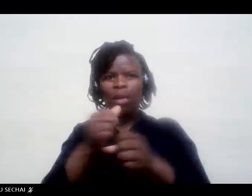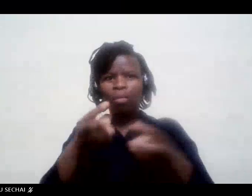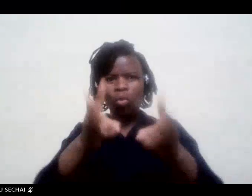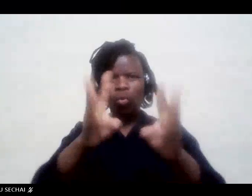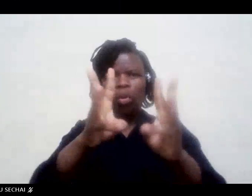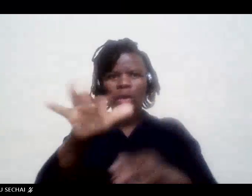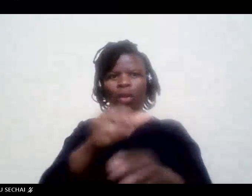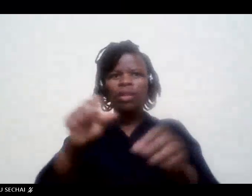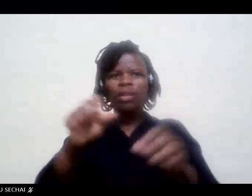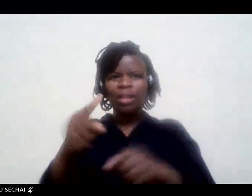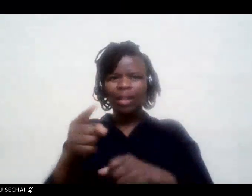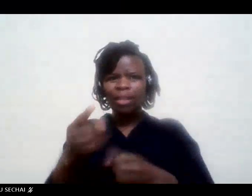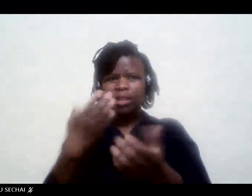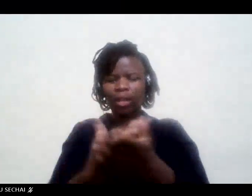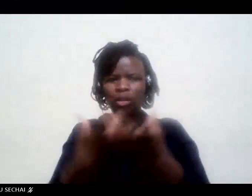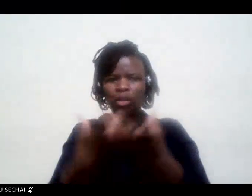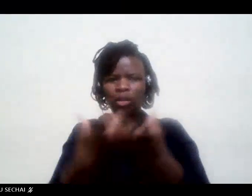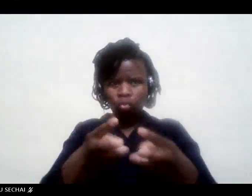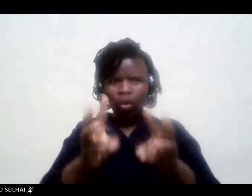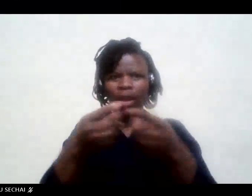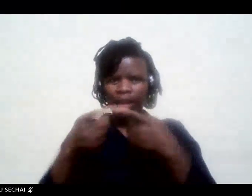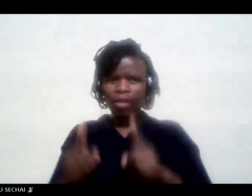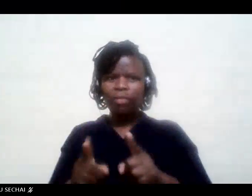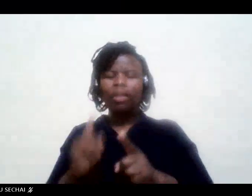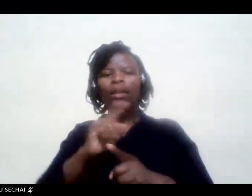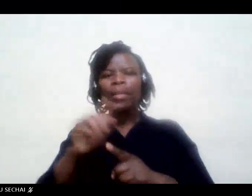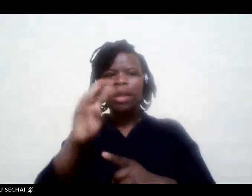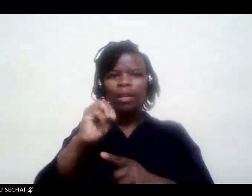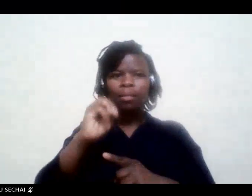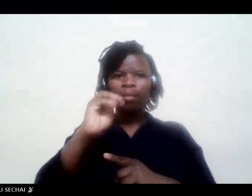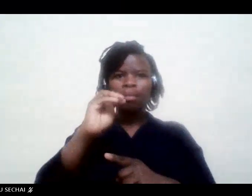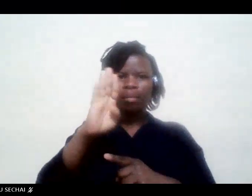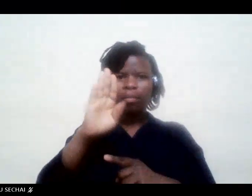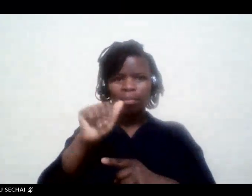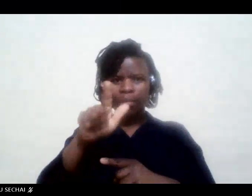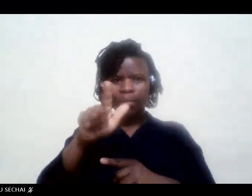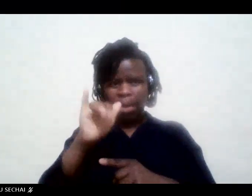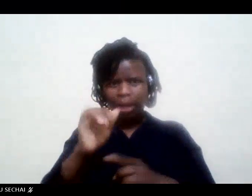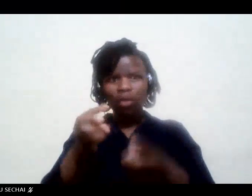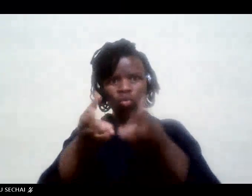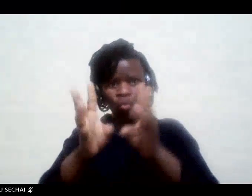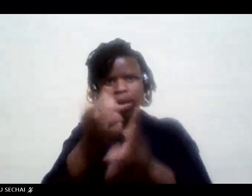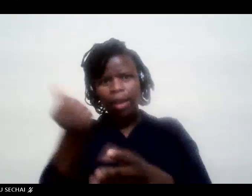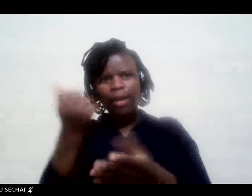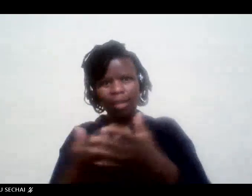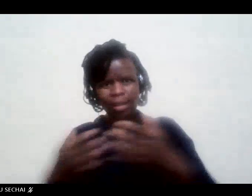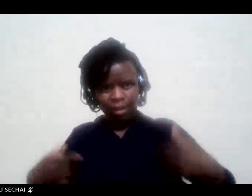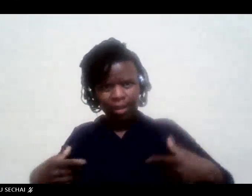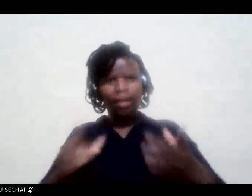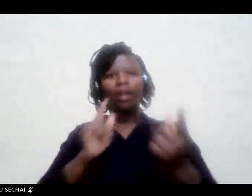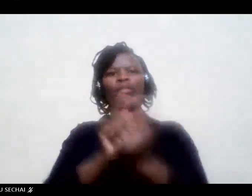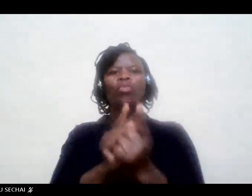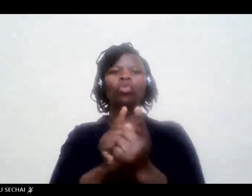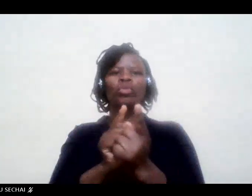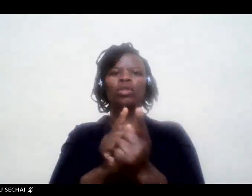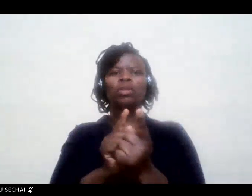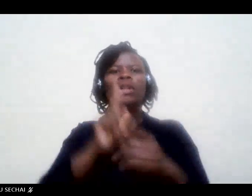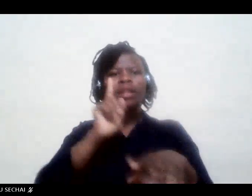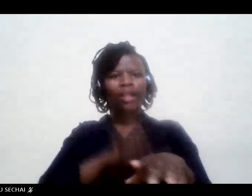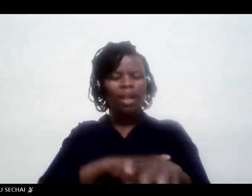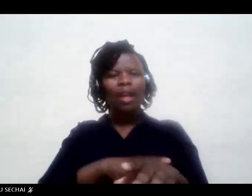differently. But what Mbali spoke about is those are some of the ways we can start to approach it. By the time we may find